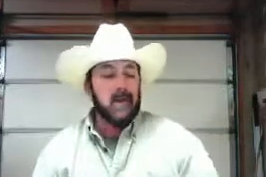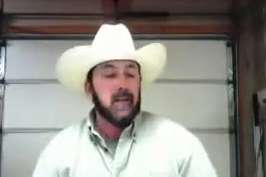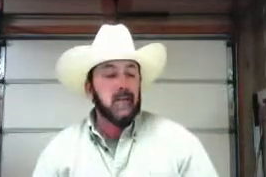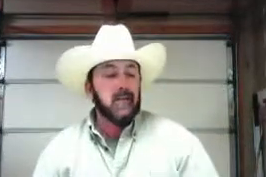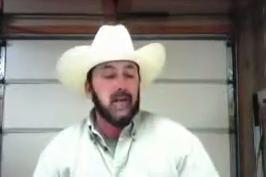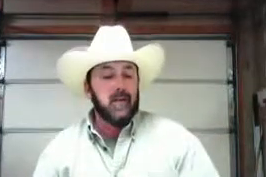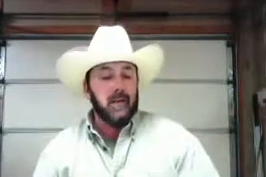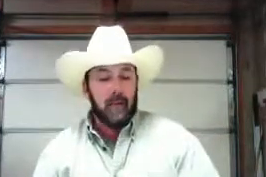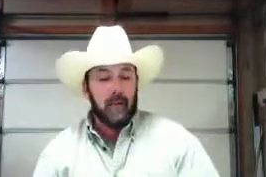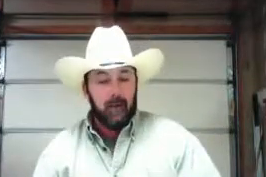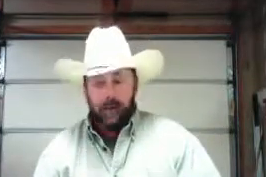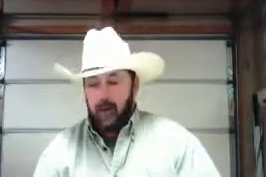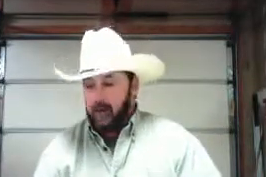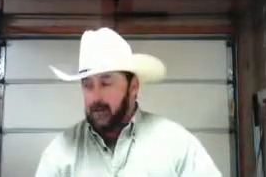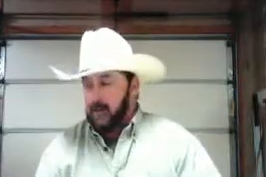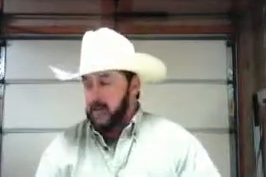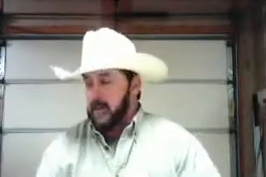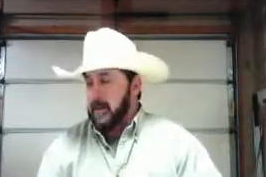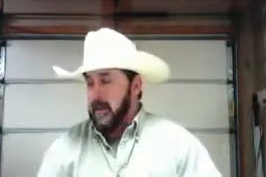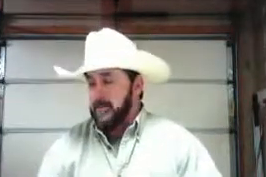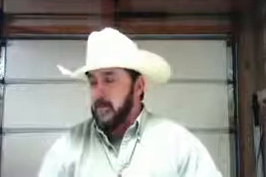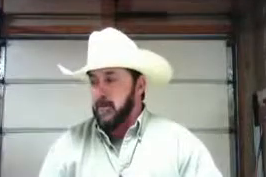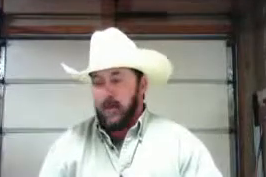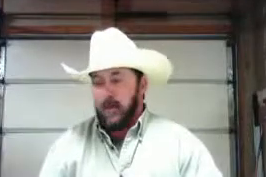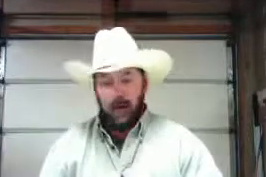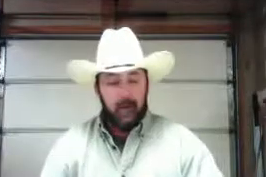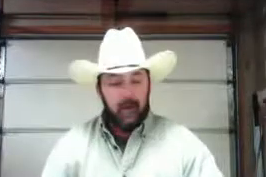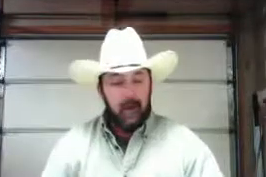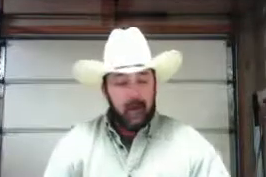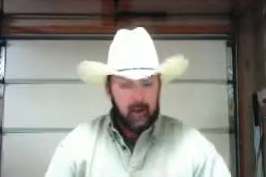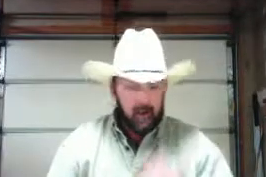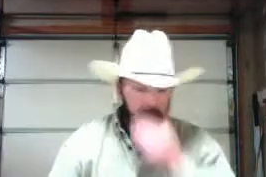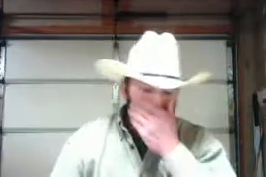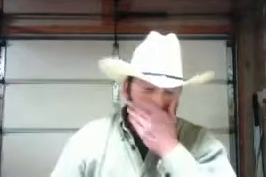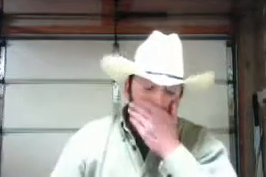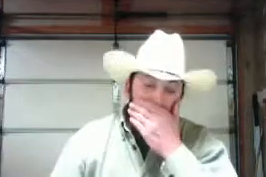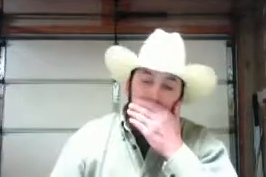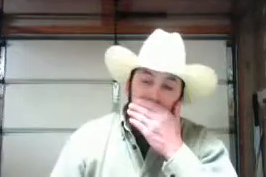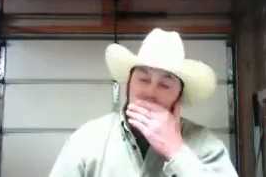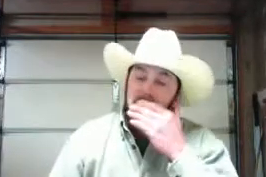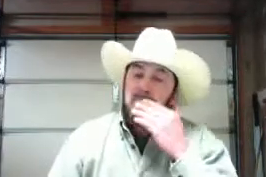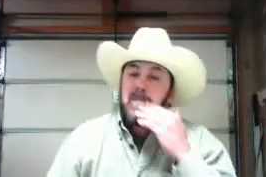and very seldom do you see the guy from NORTHCOM and certain other people,